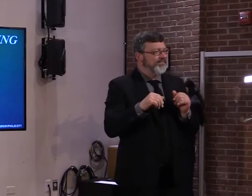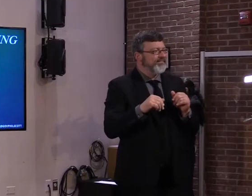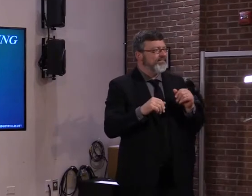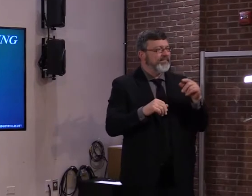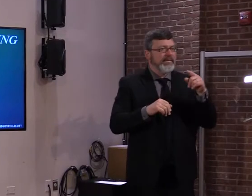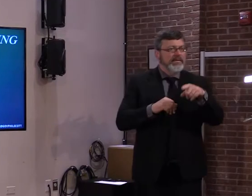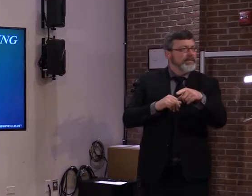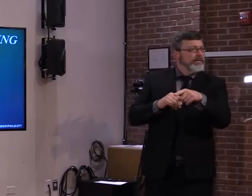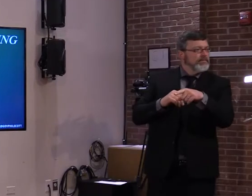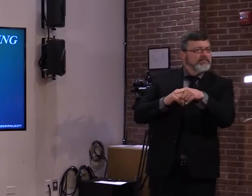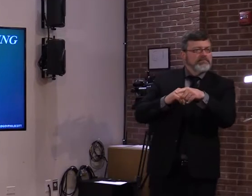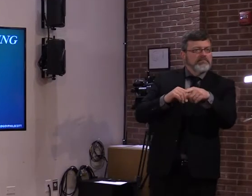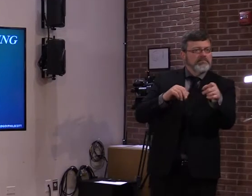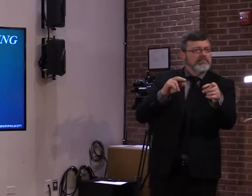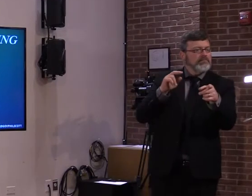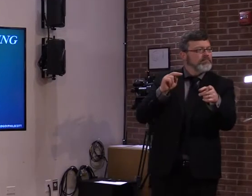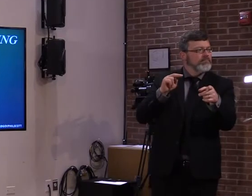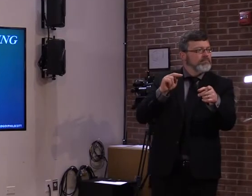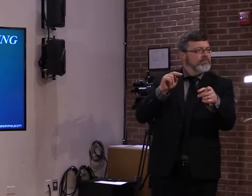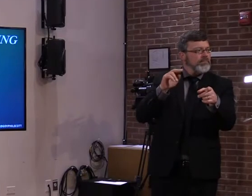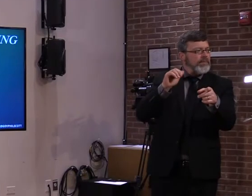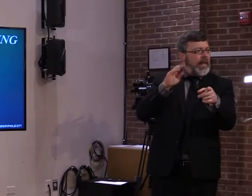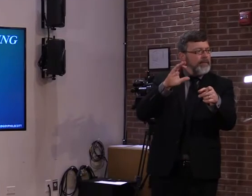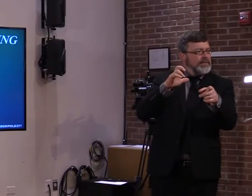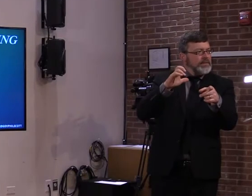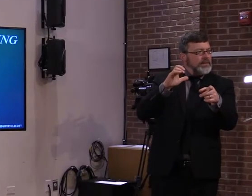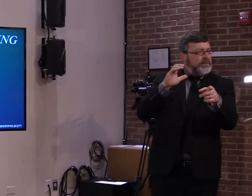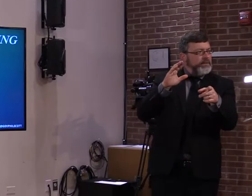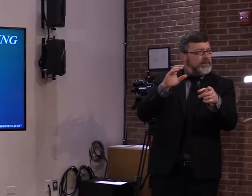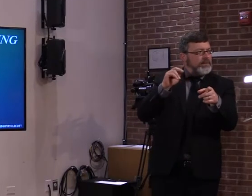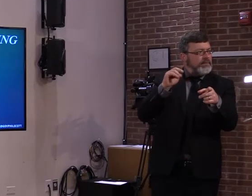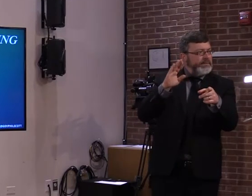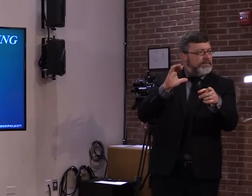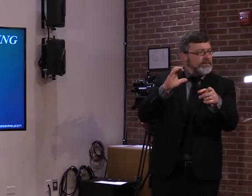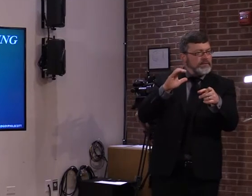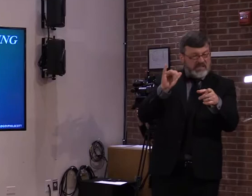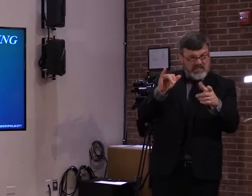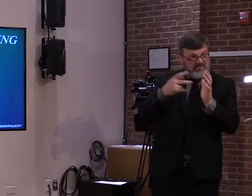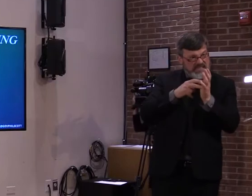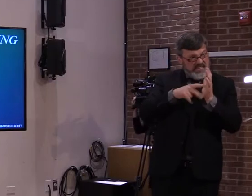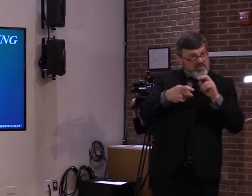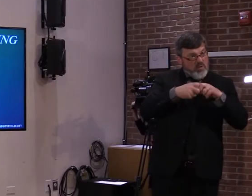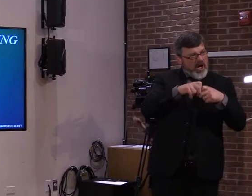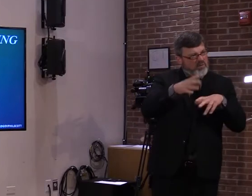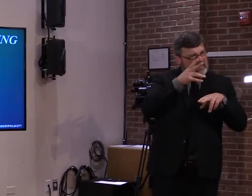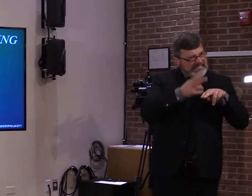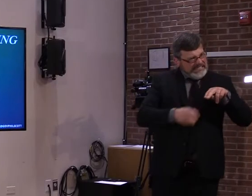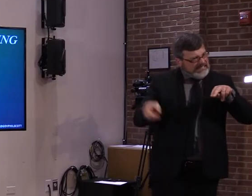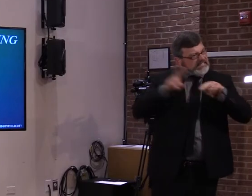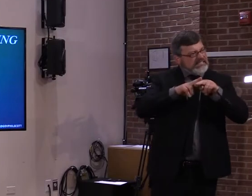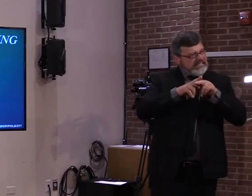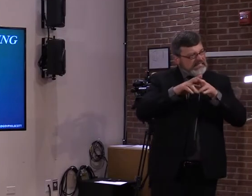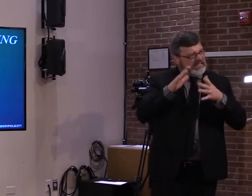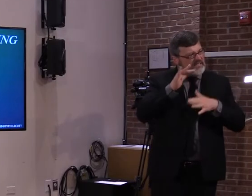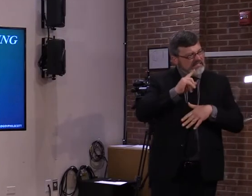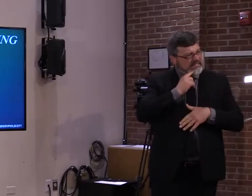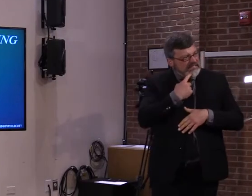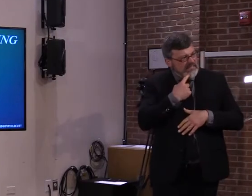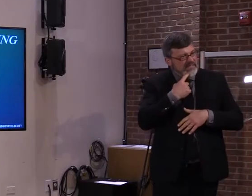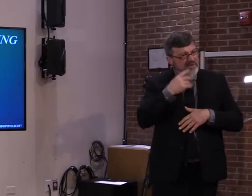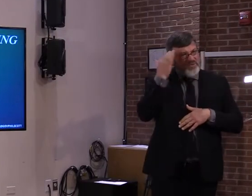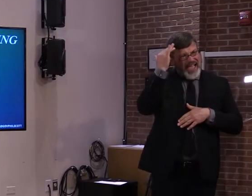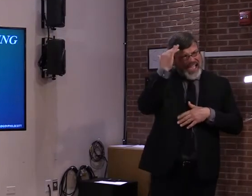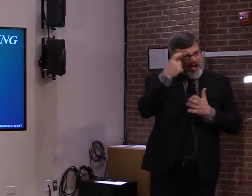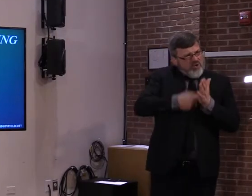to a greater problem, perhaps? With the rise in housing costs here in Vermont